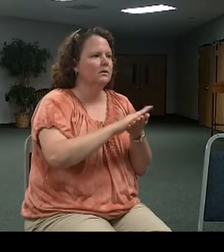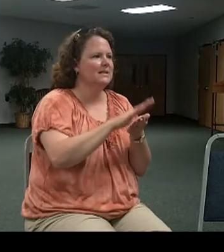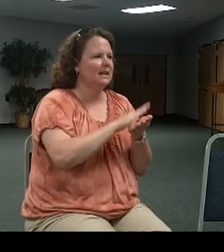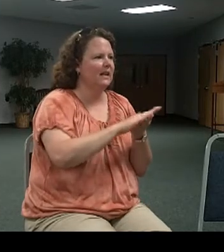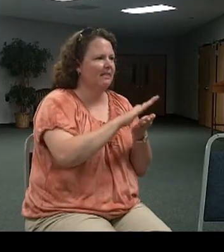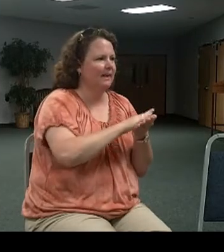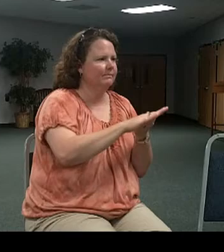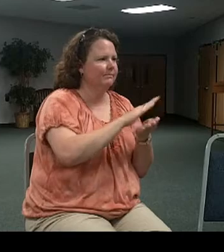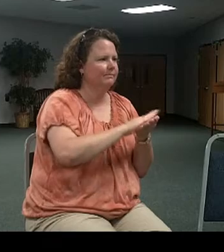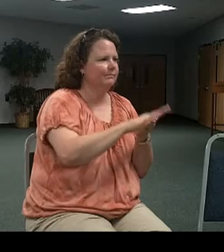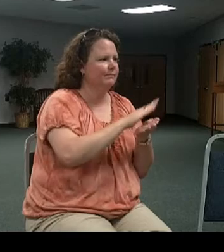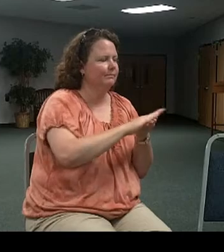Need to clean that.